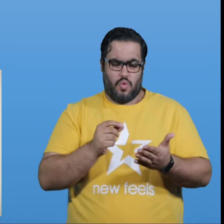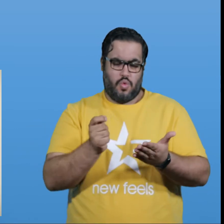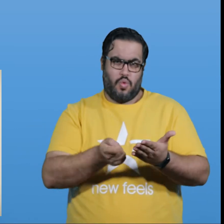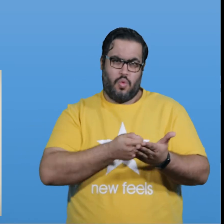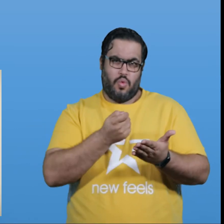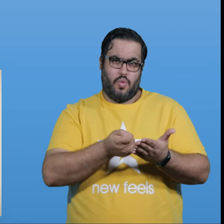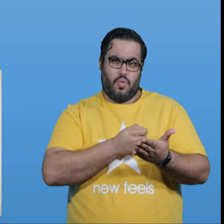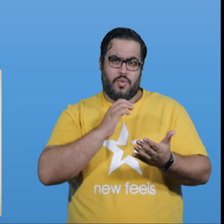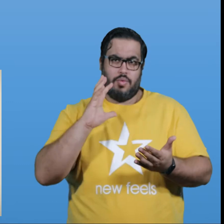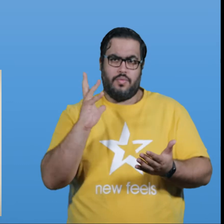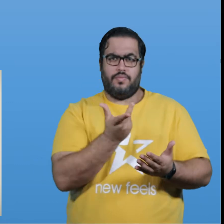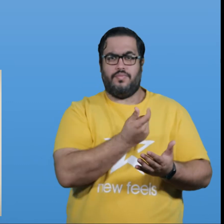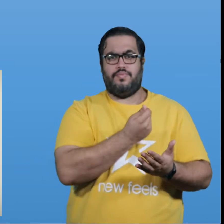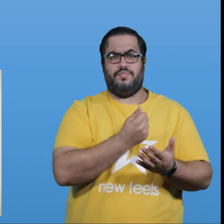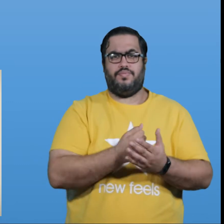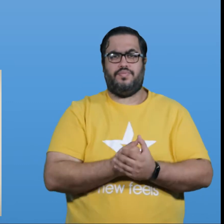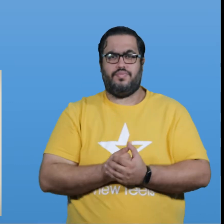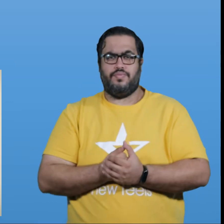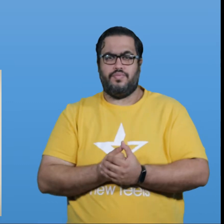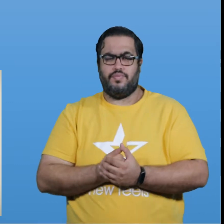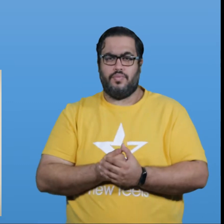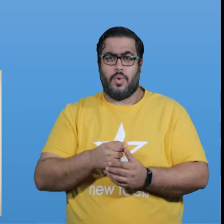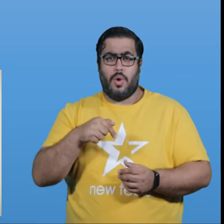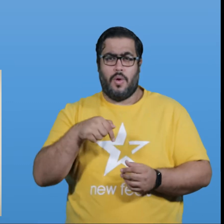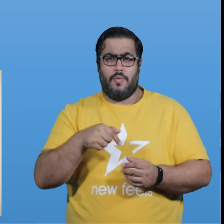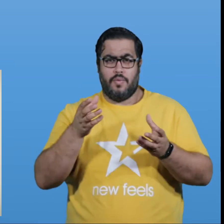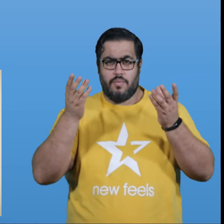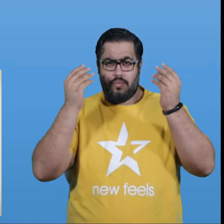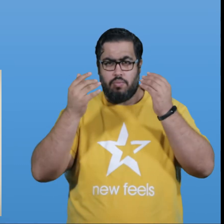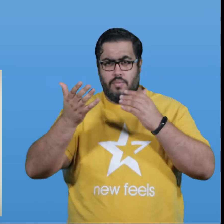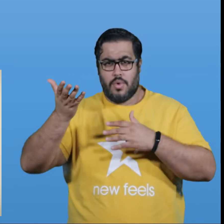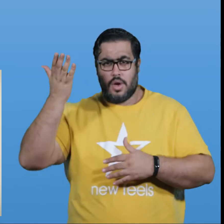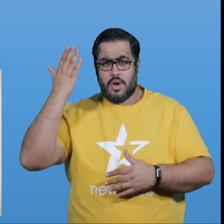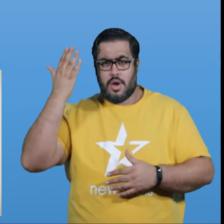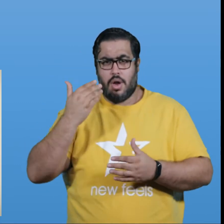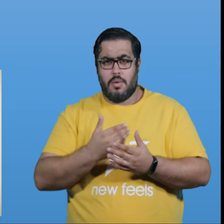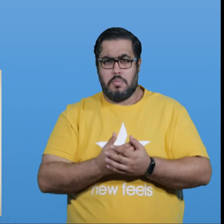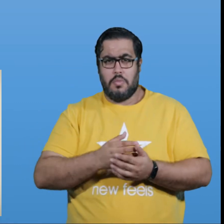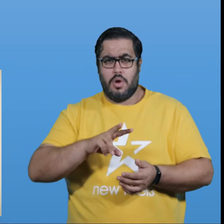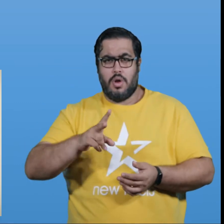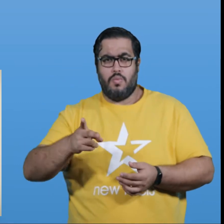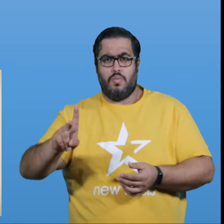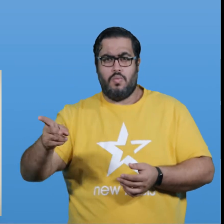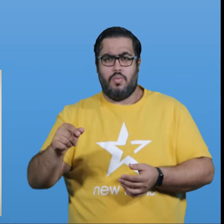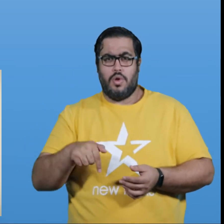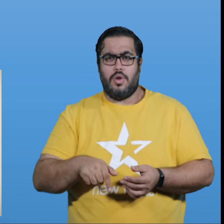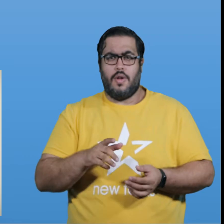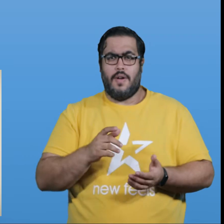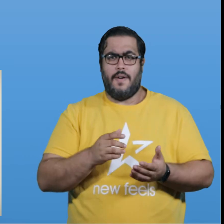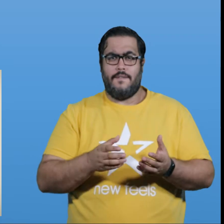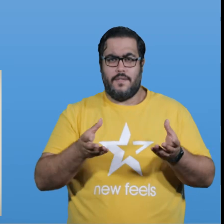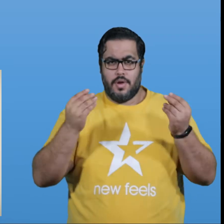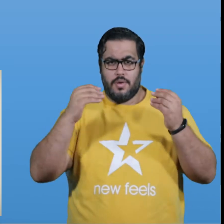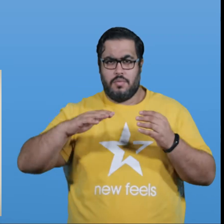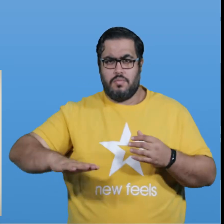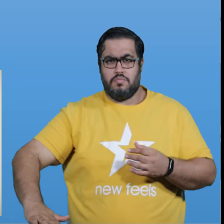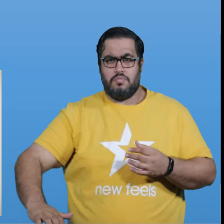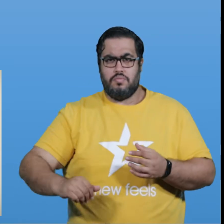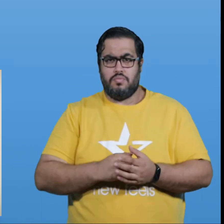Arabic. Calligraphy here is also a new vocabulary item. It's a noun, and it means decorative